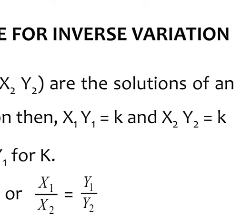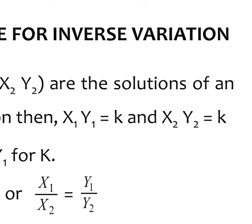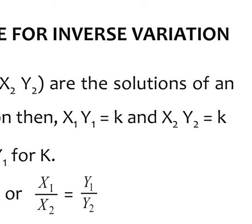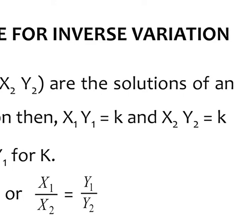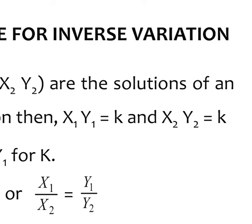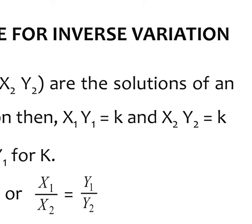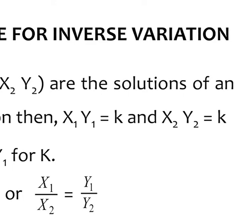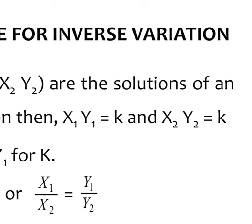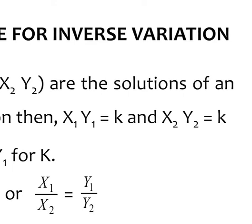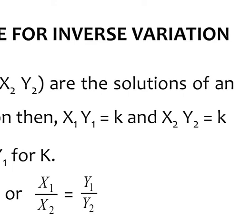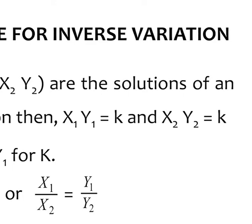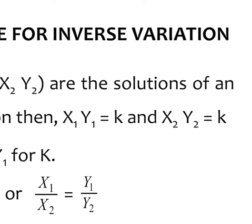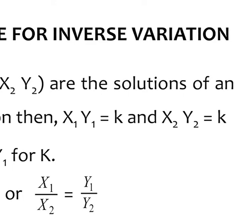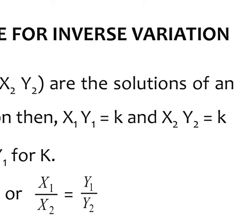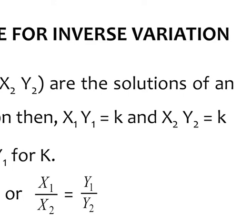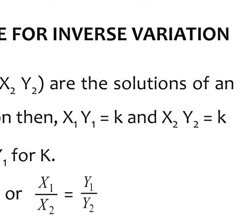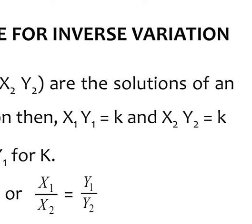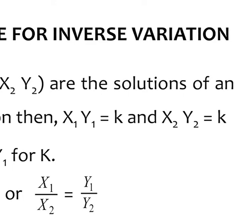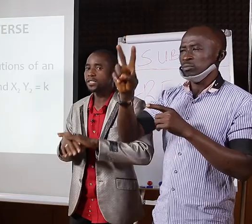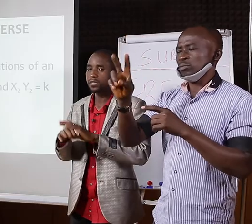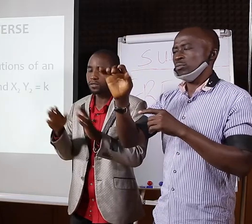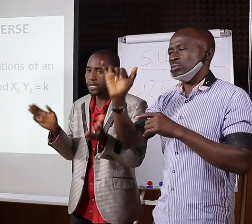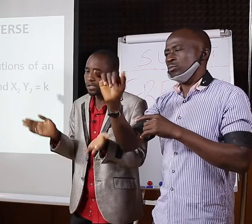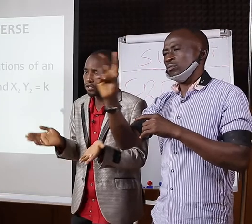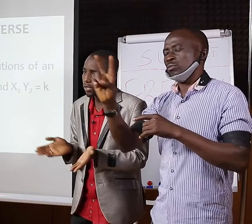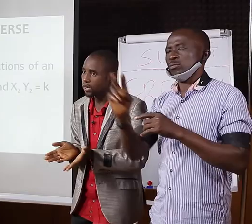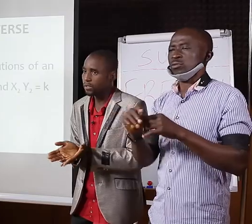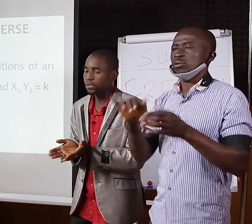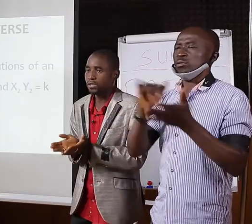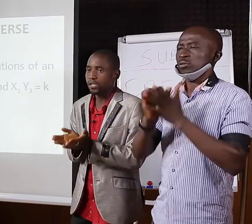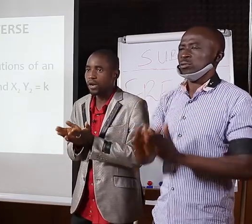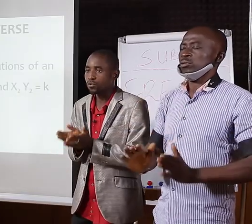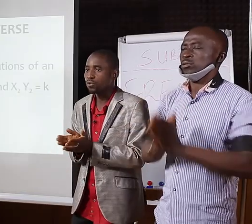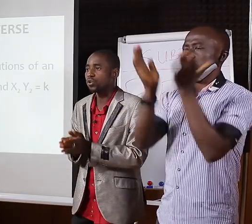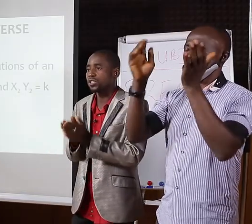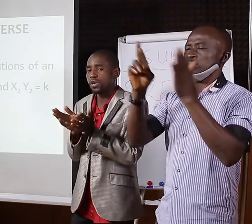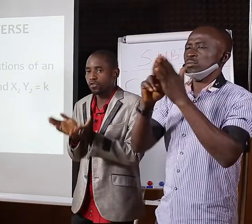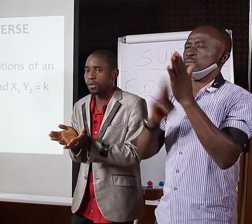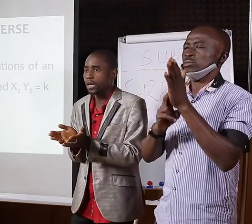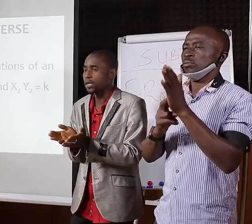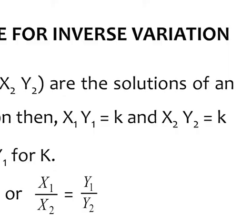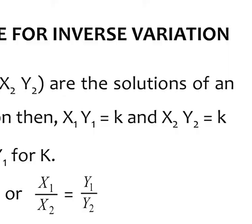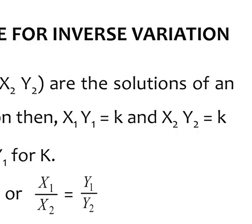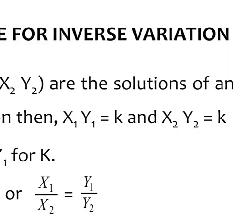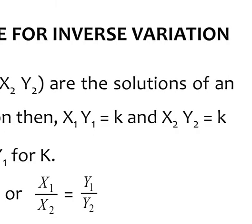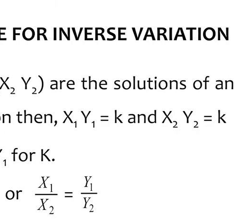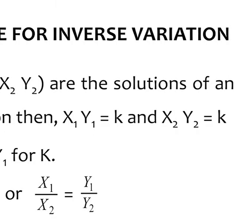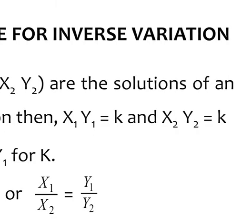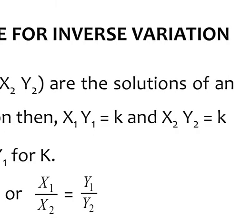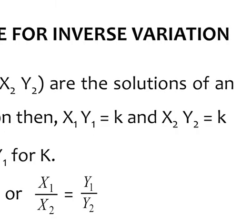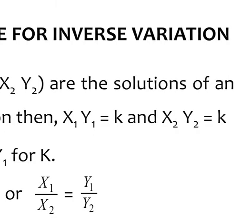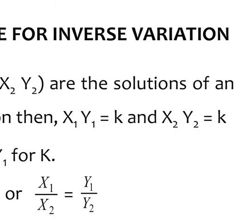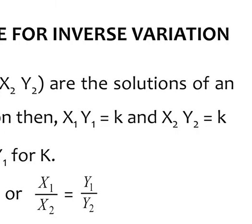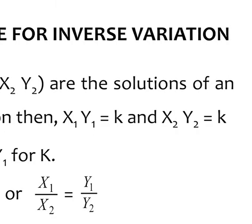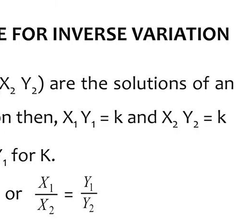y1 equals to x2, y2. That is the general rule or the general formula for product